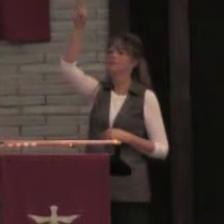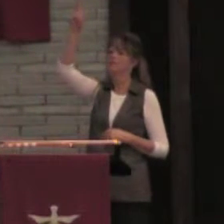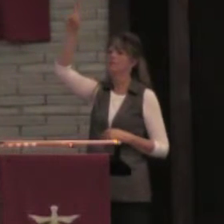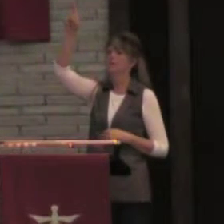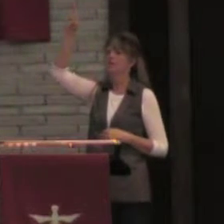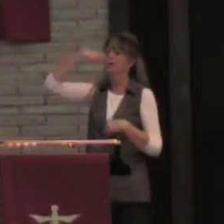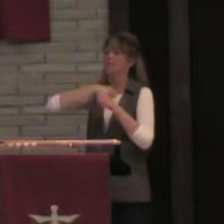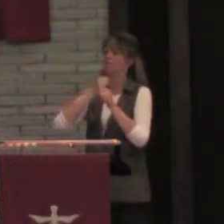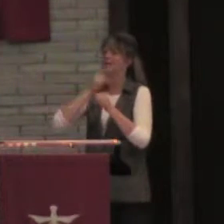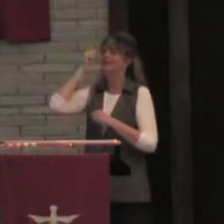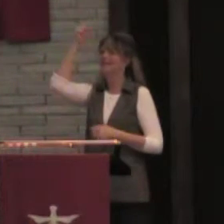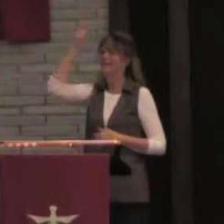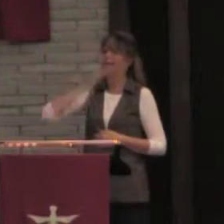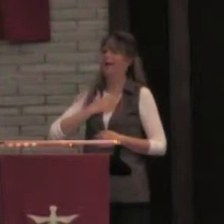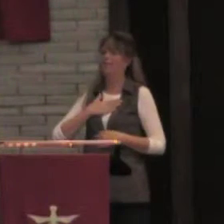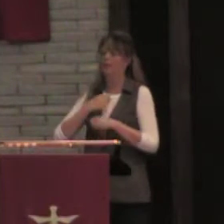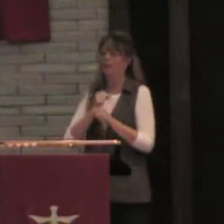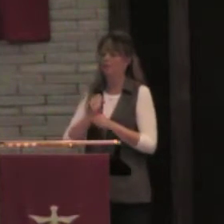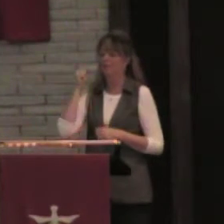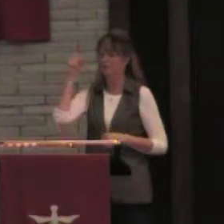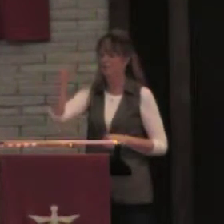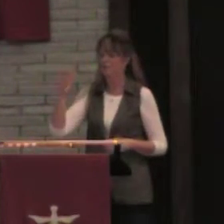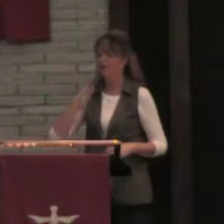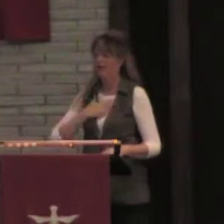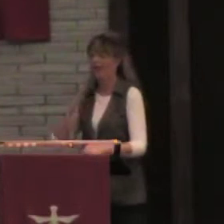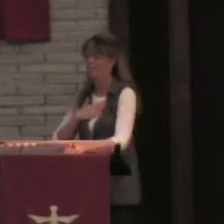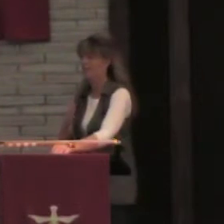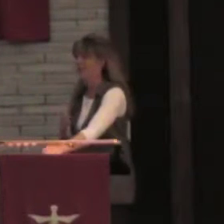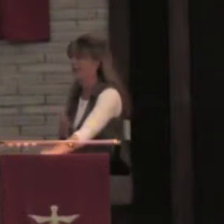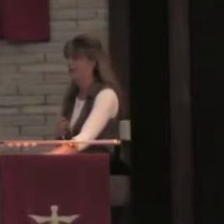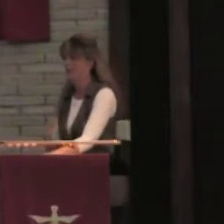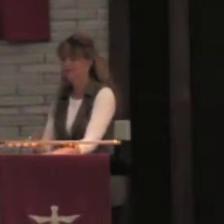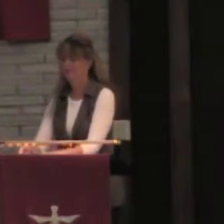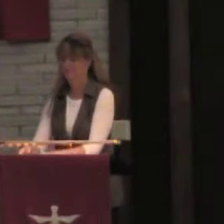It glorifies Him and it makes Him happy and it makes you happy.